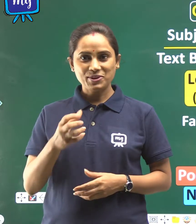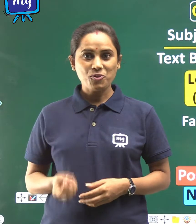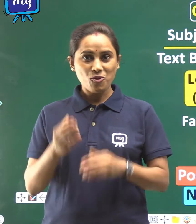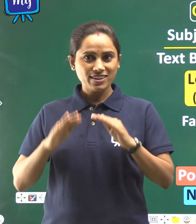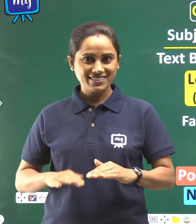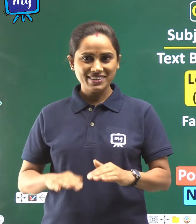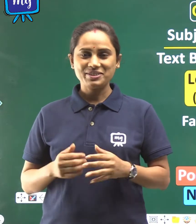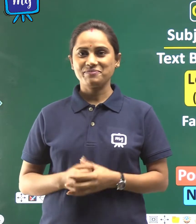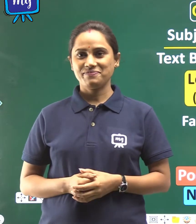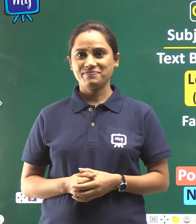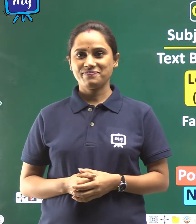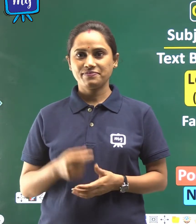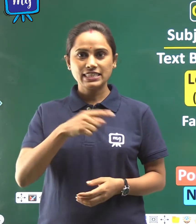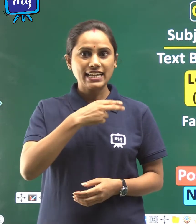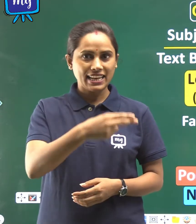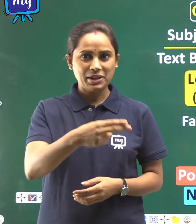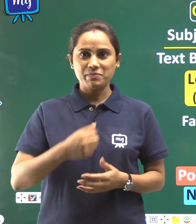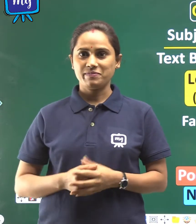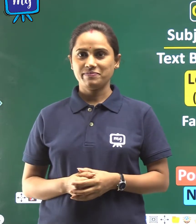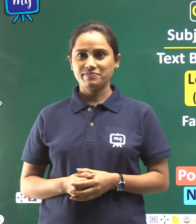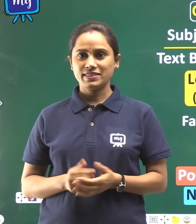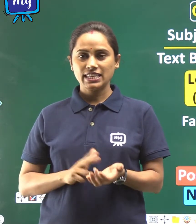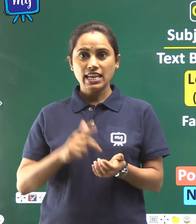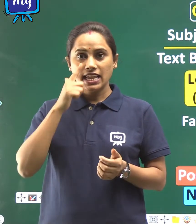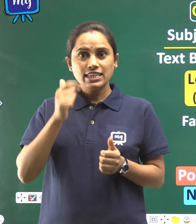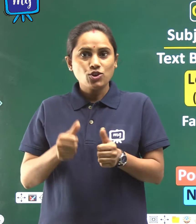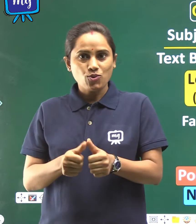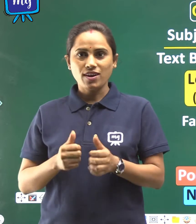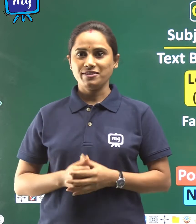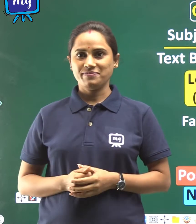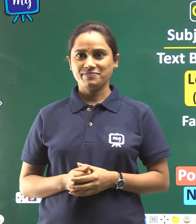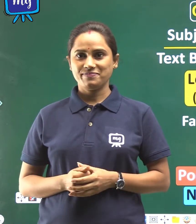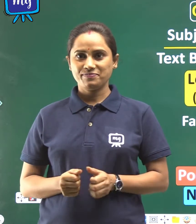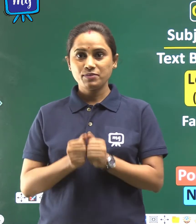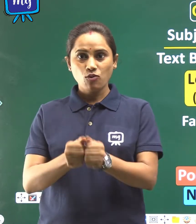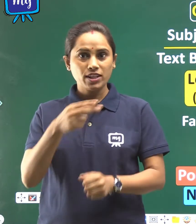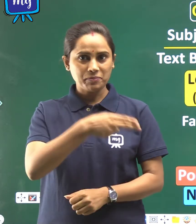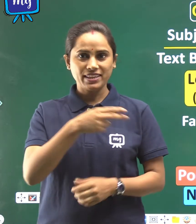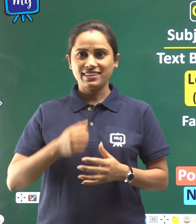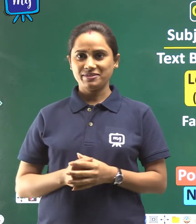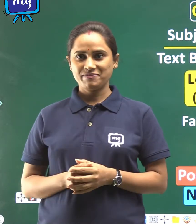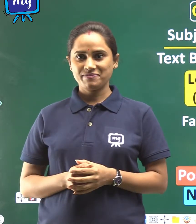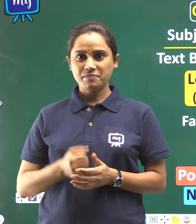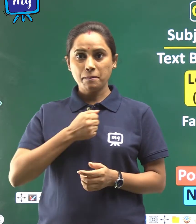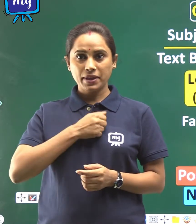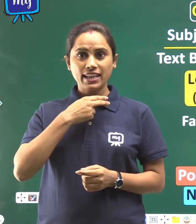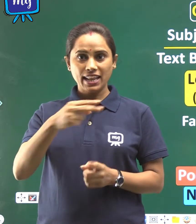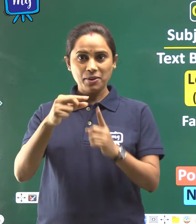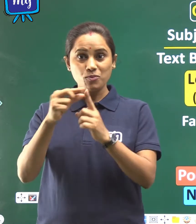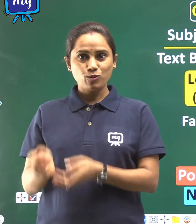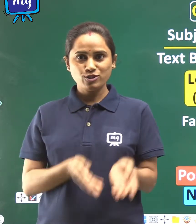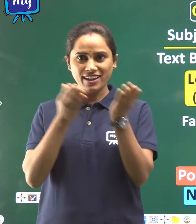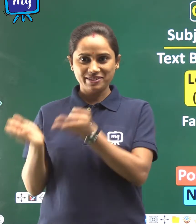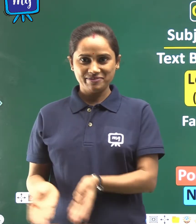Good morning, children. I am Nishi Arora. With me, Pooja Pareva.